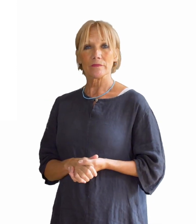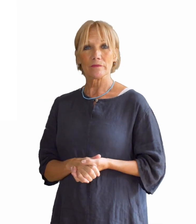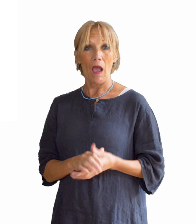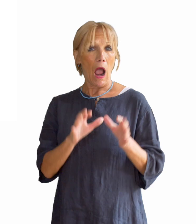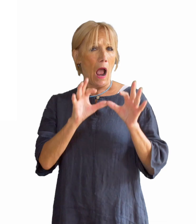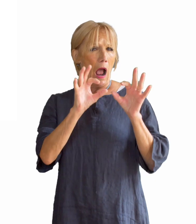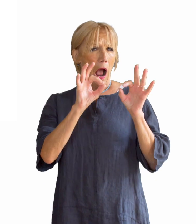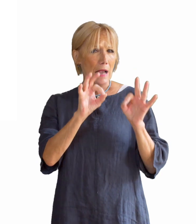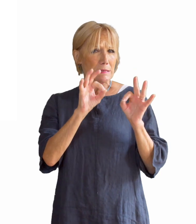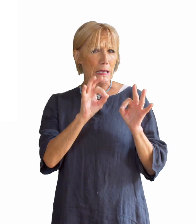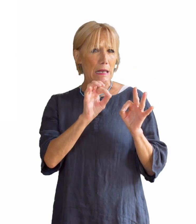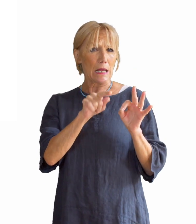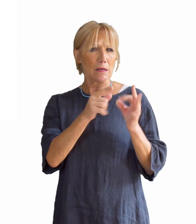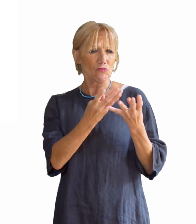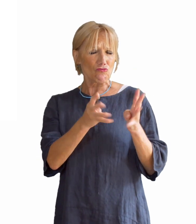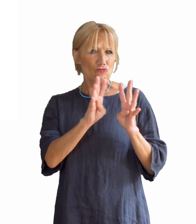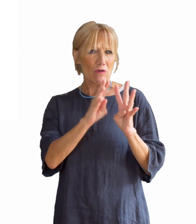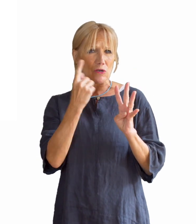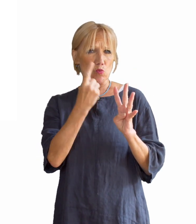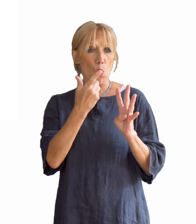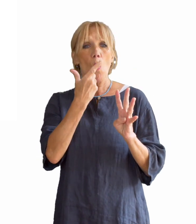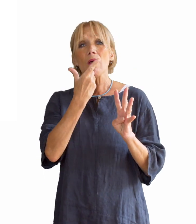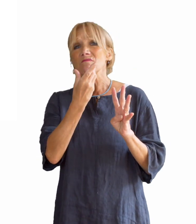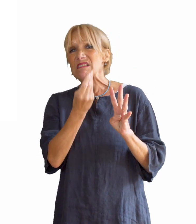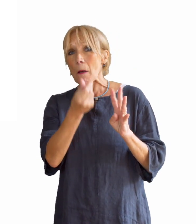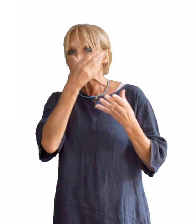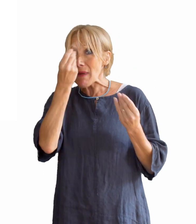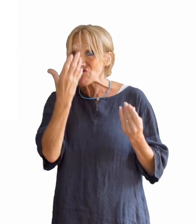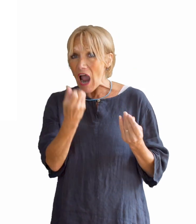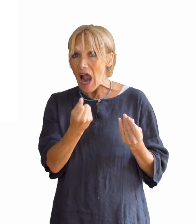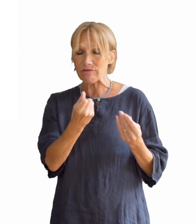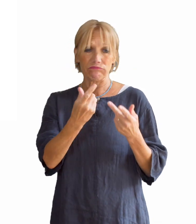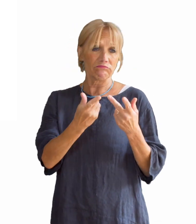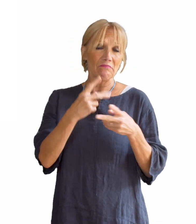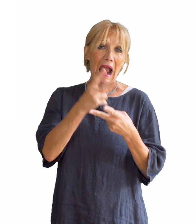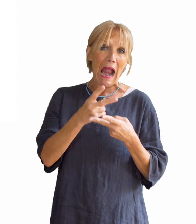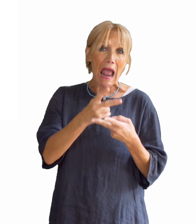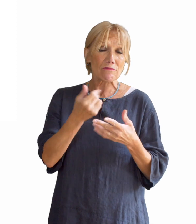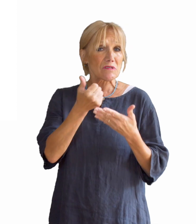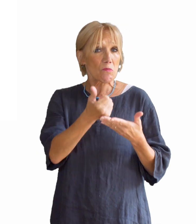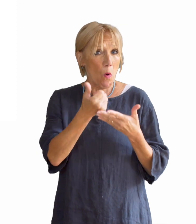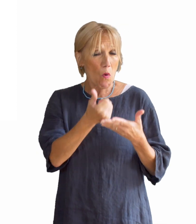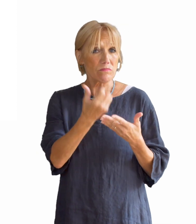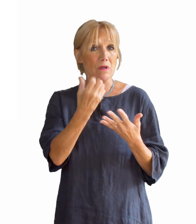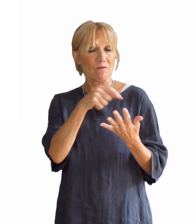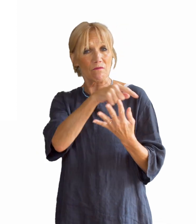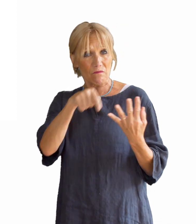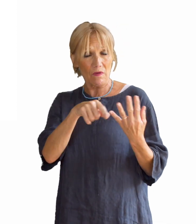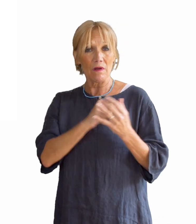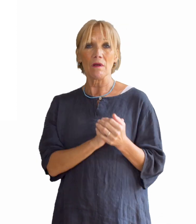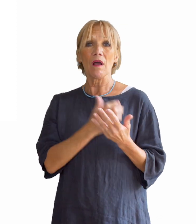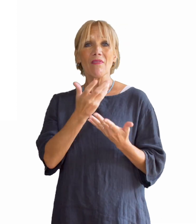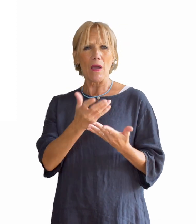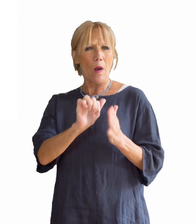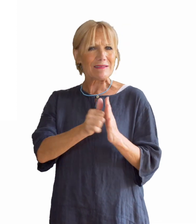Ideally, trustees will include people living with dementia and people who support them. They'll have a range of skills, experience and connections